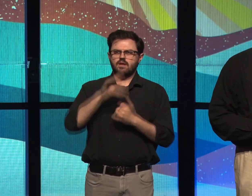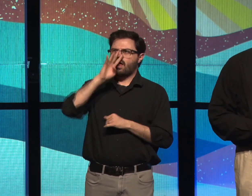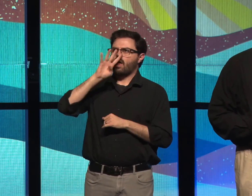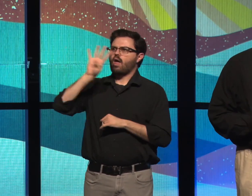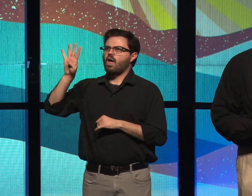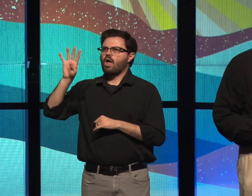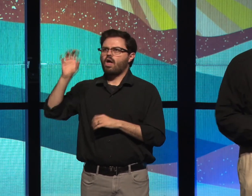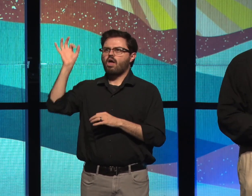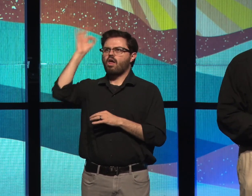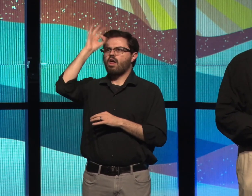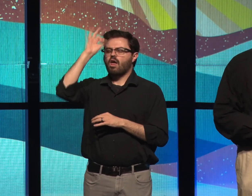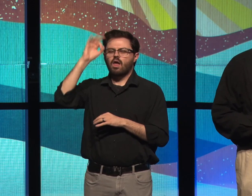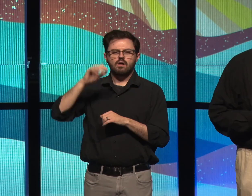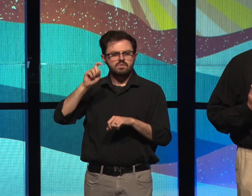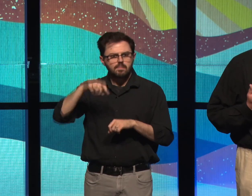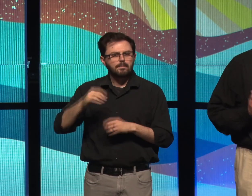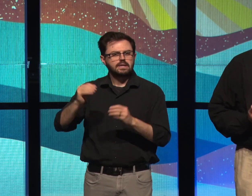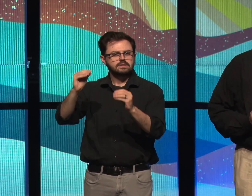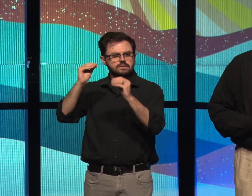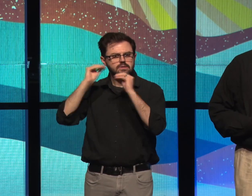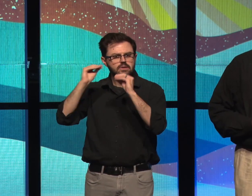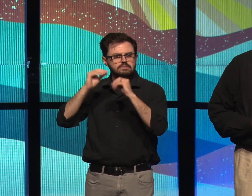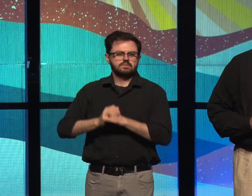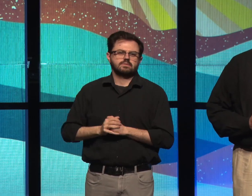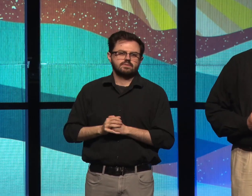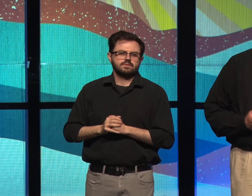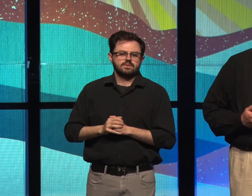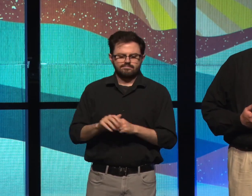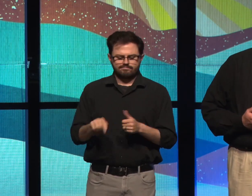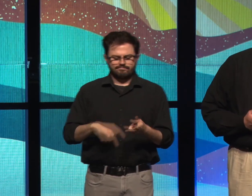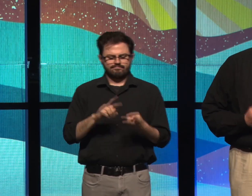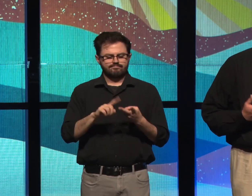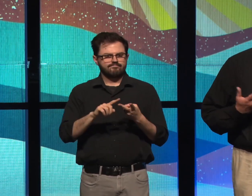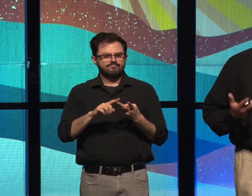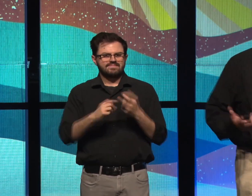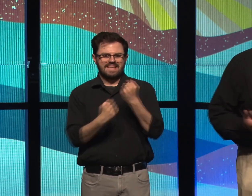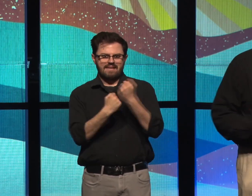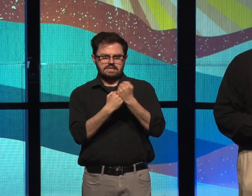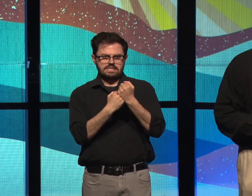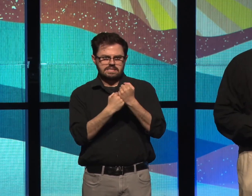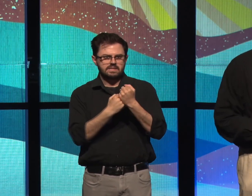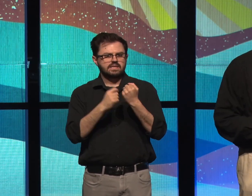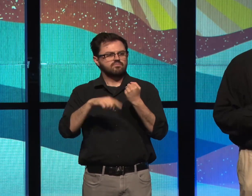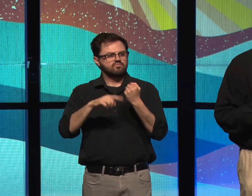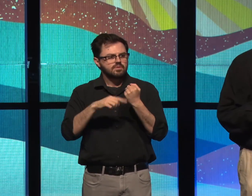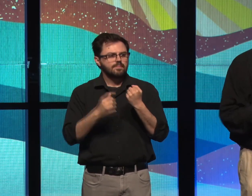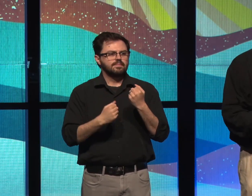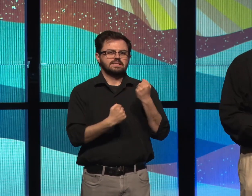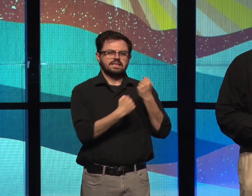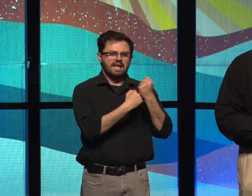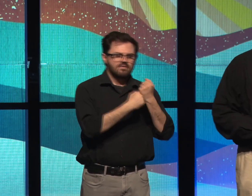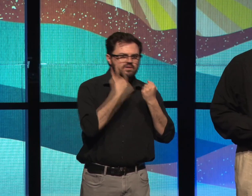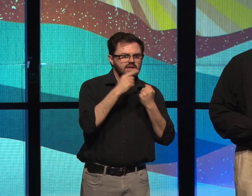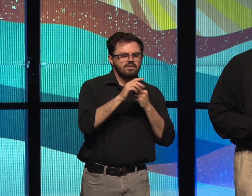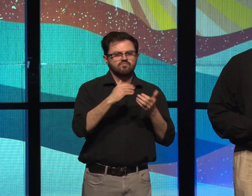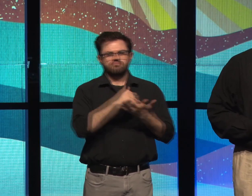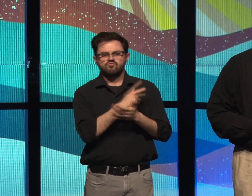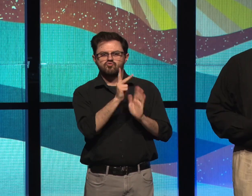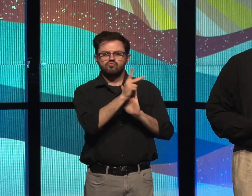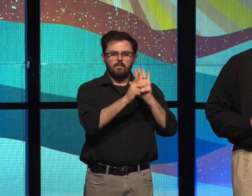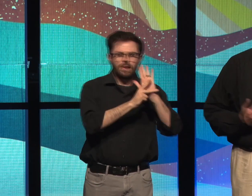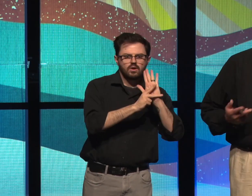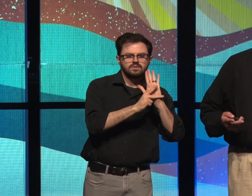advocacy. Advocate for policies that promote economic justice, that promote fair wages, that promote affordable